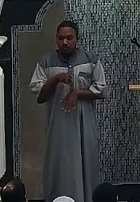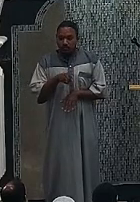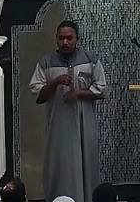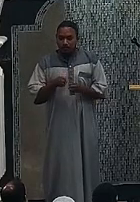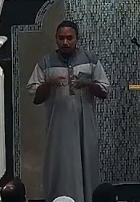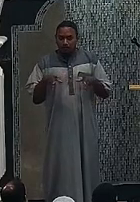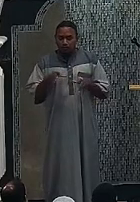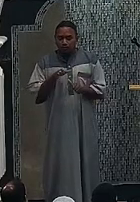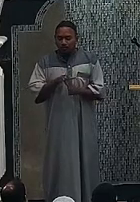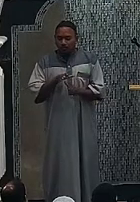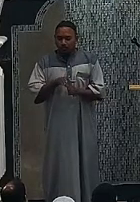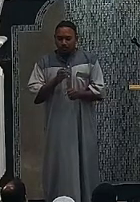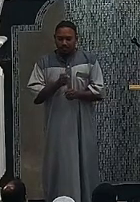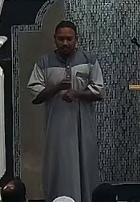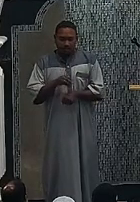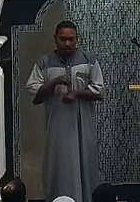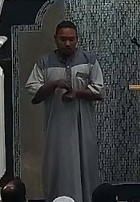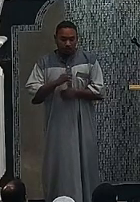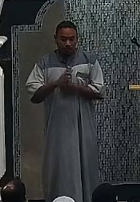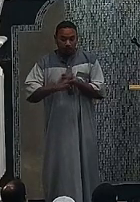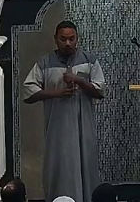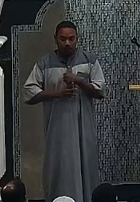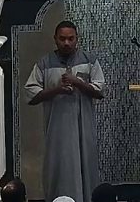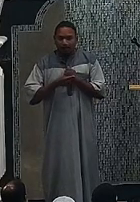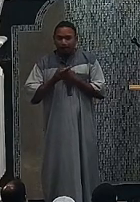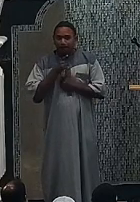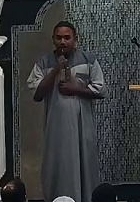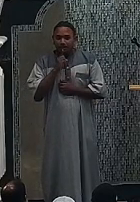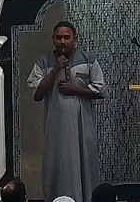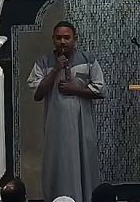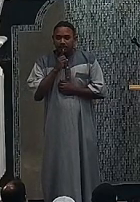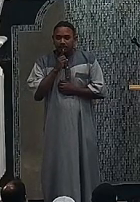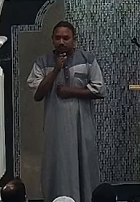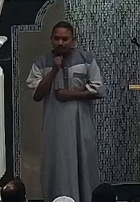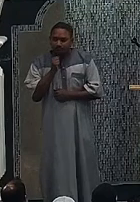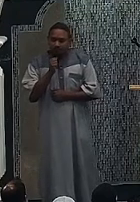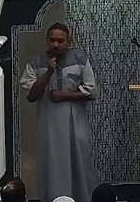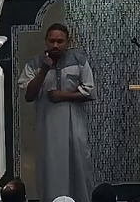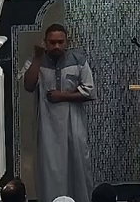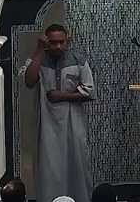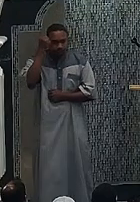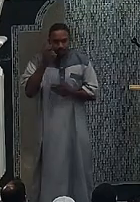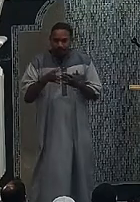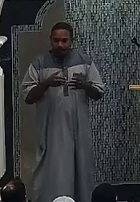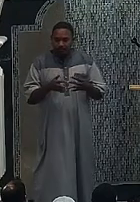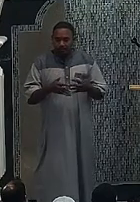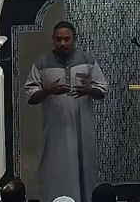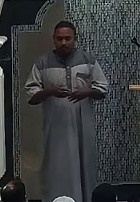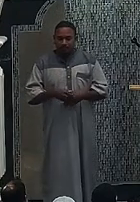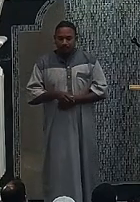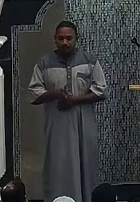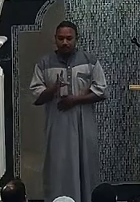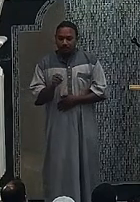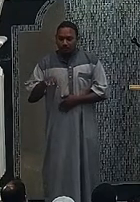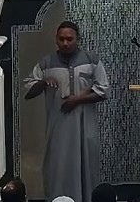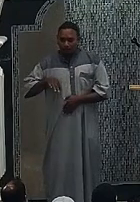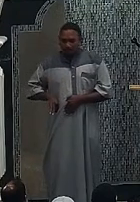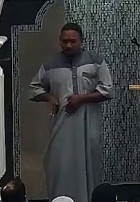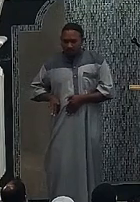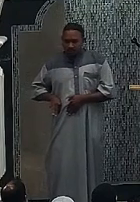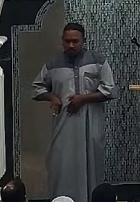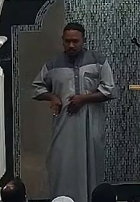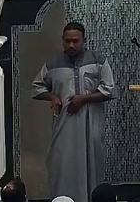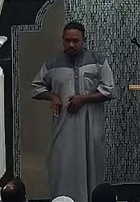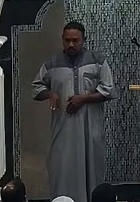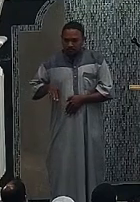but they have no gain when they leave here, no benefit, except that benefit that Allah Ta'ala put in their